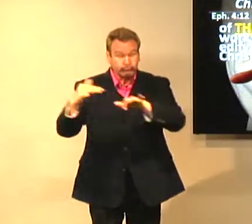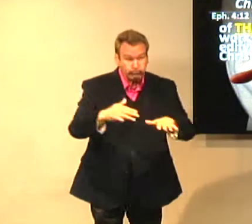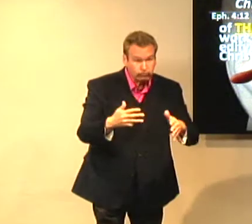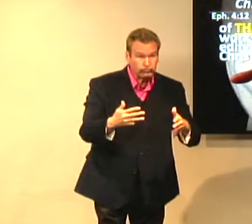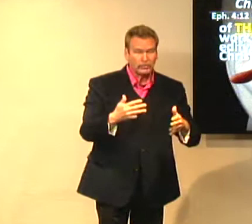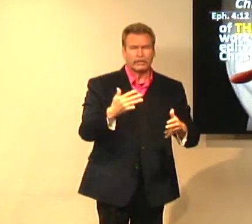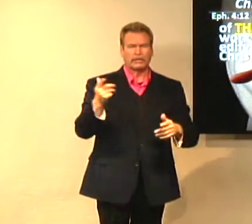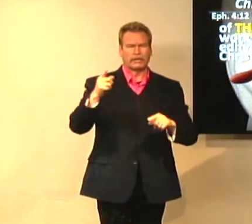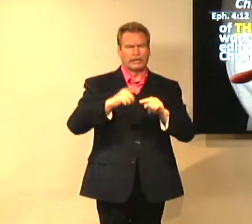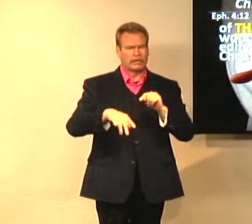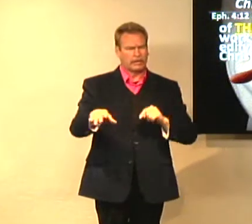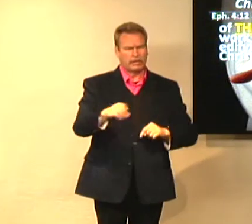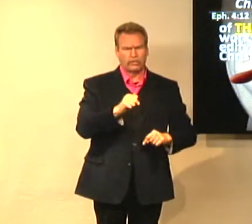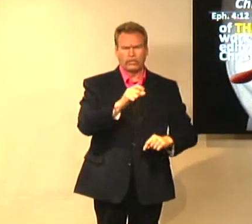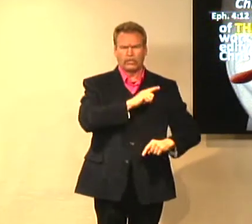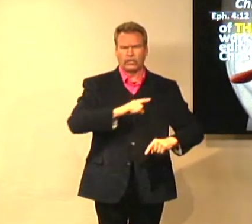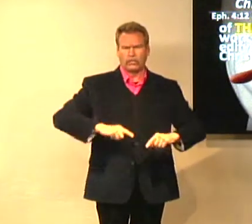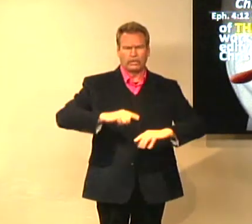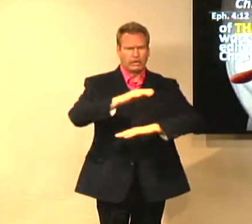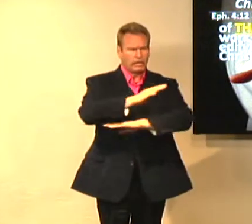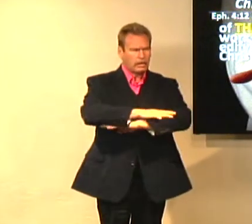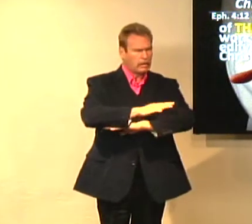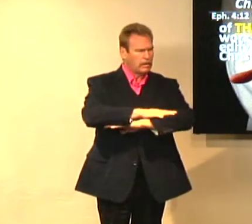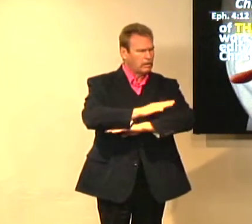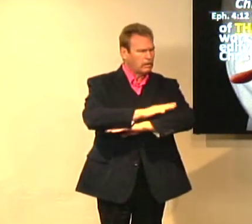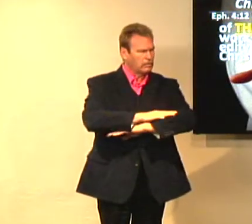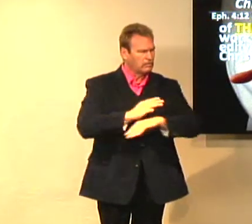So like people will come to church and they don't know